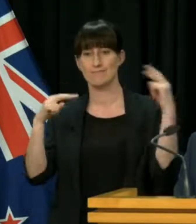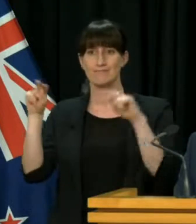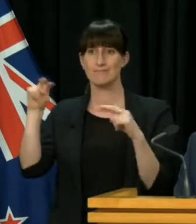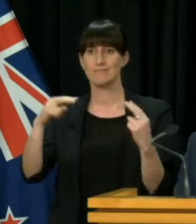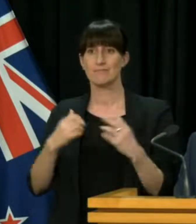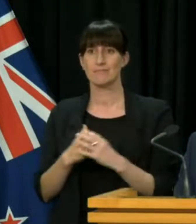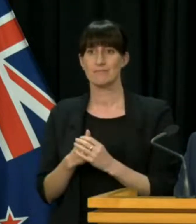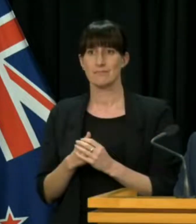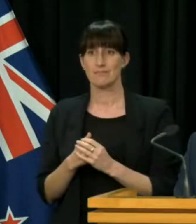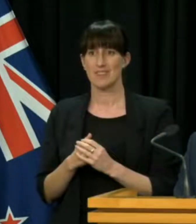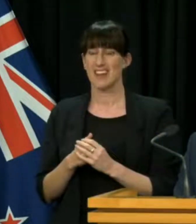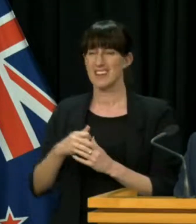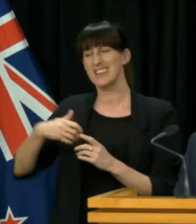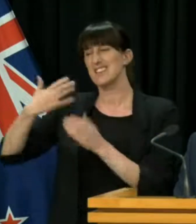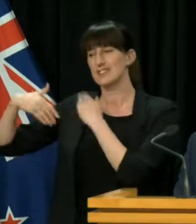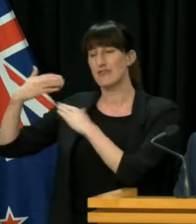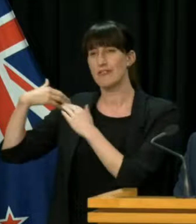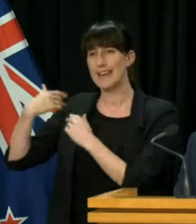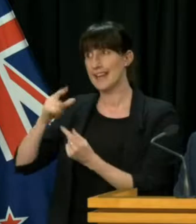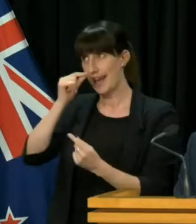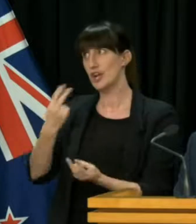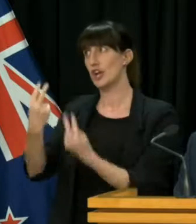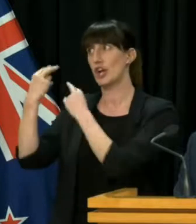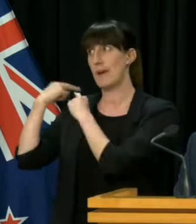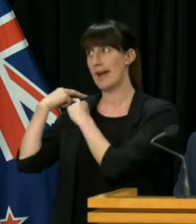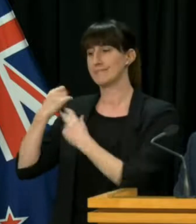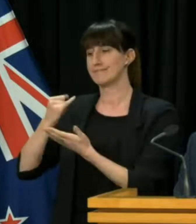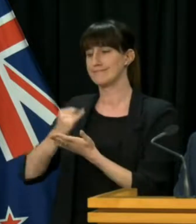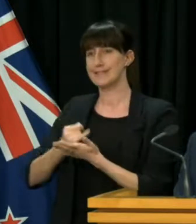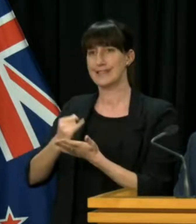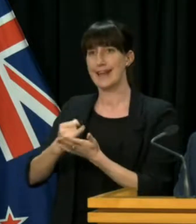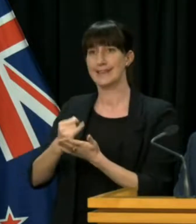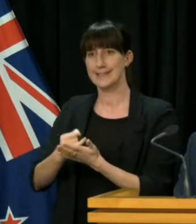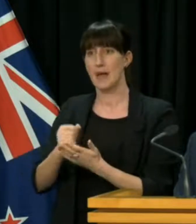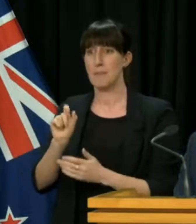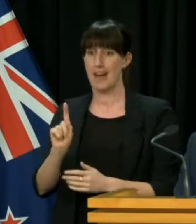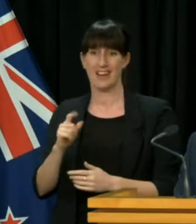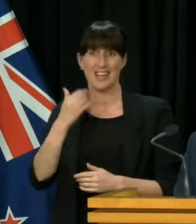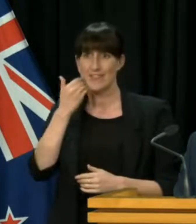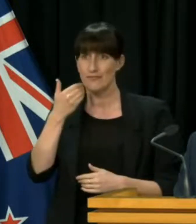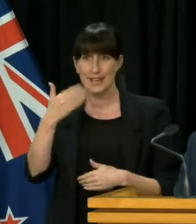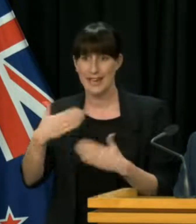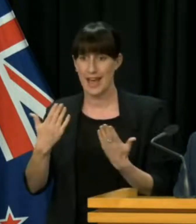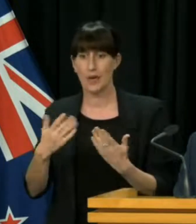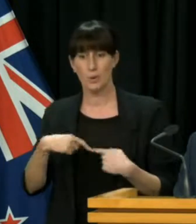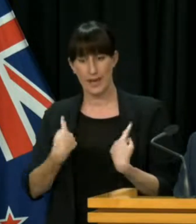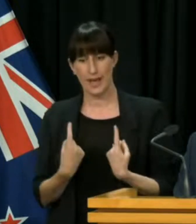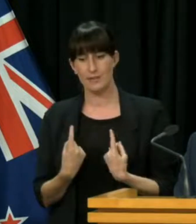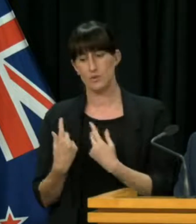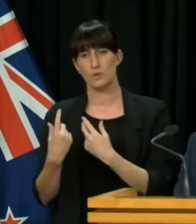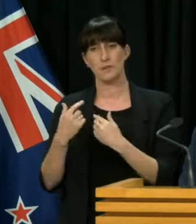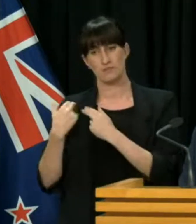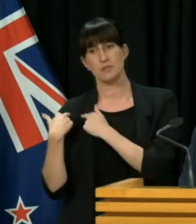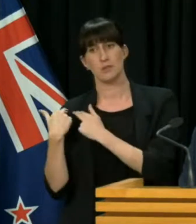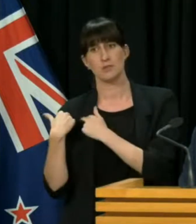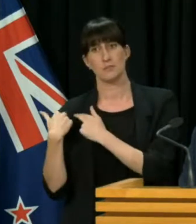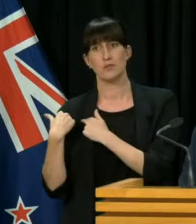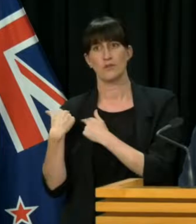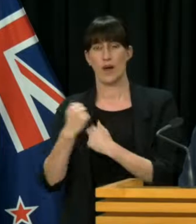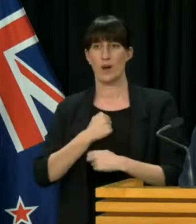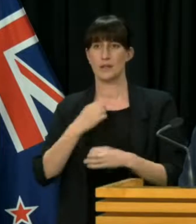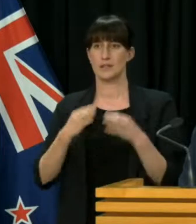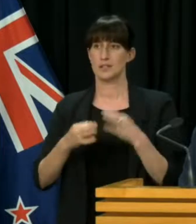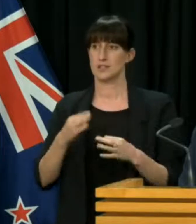there's things that we can all do day to day to make sure that we're fulfilling the responsibilities we all have. So are New Zealand